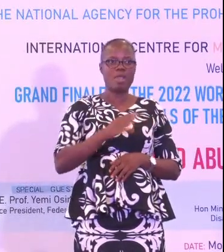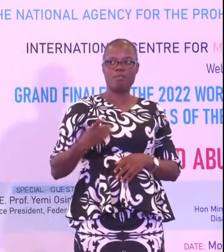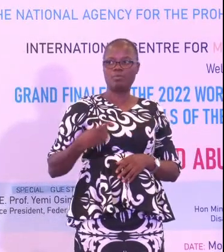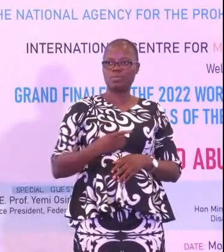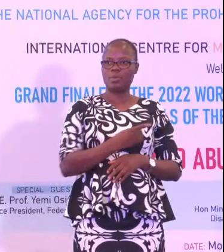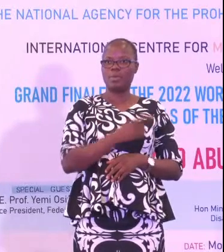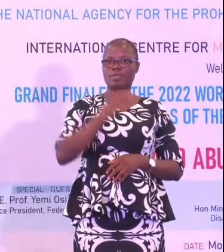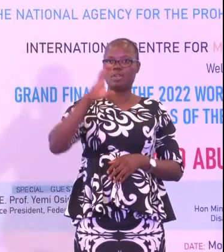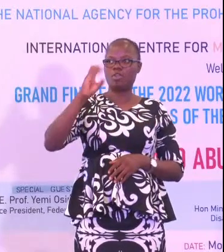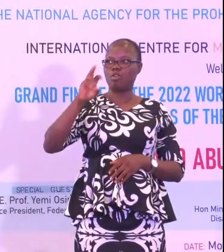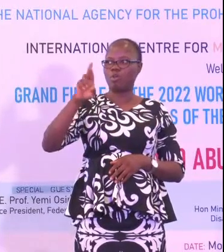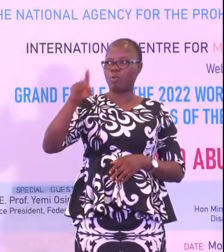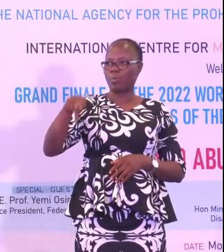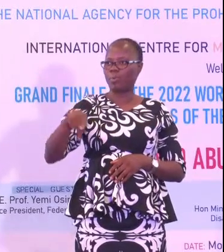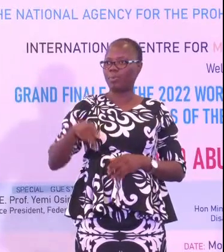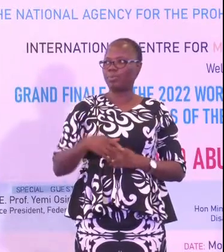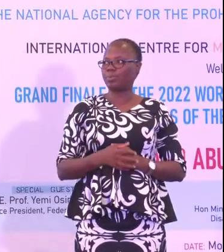corps.